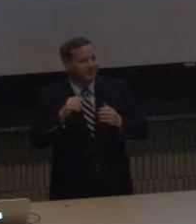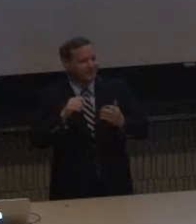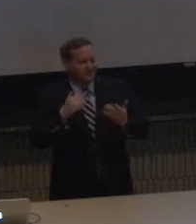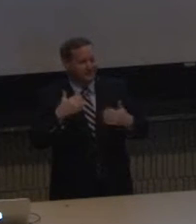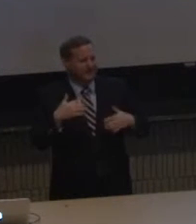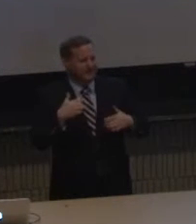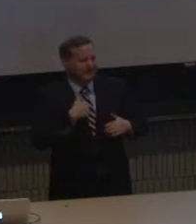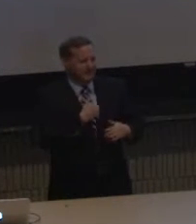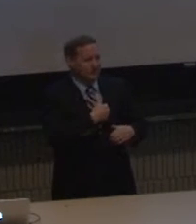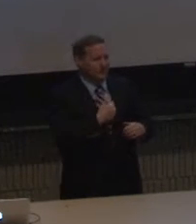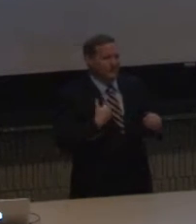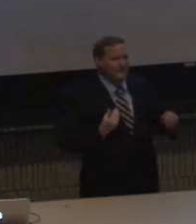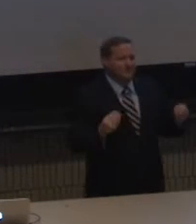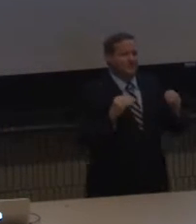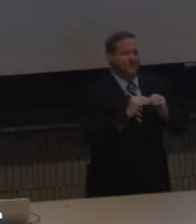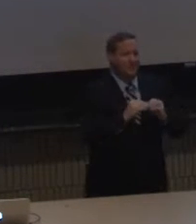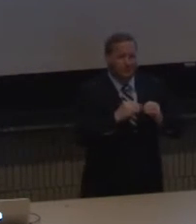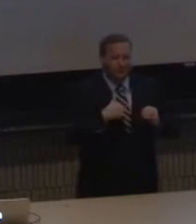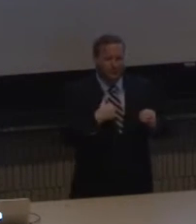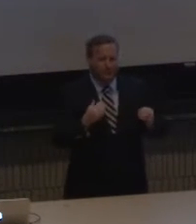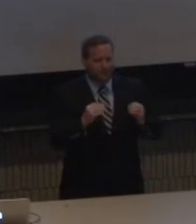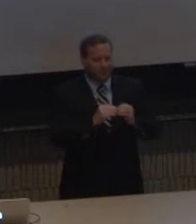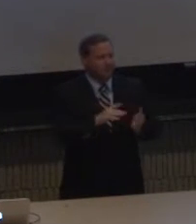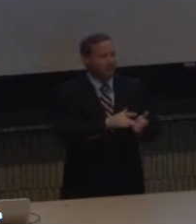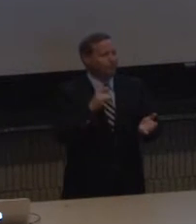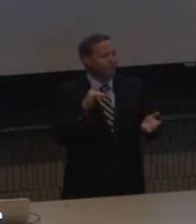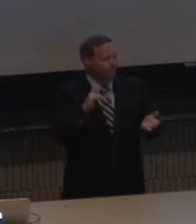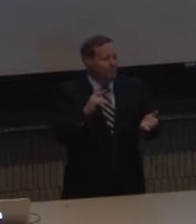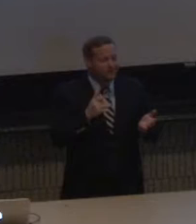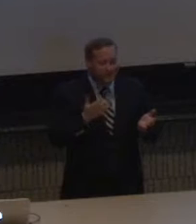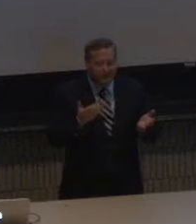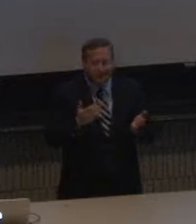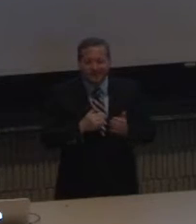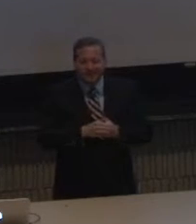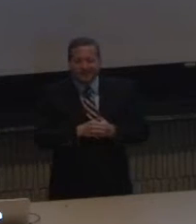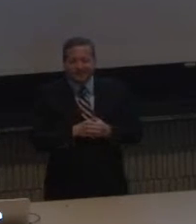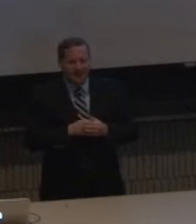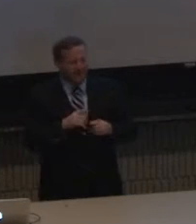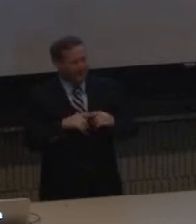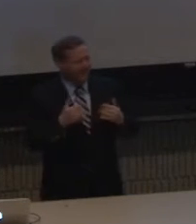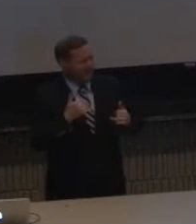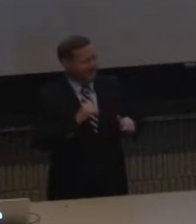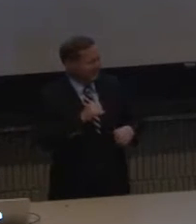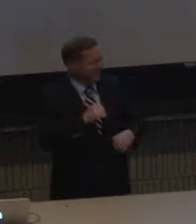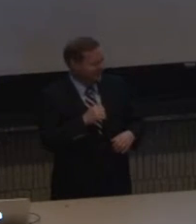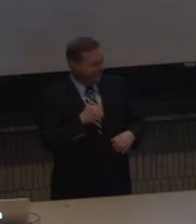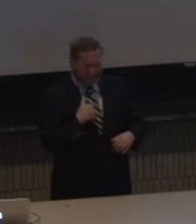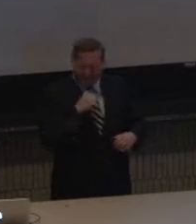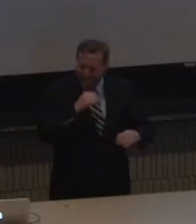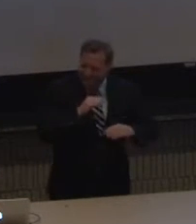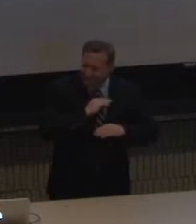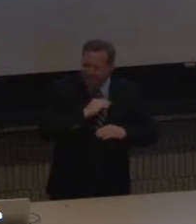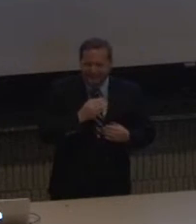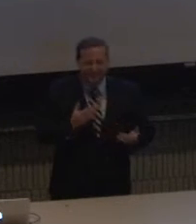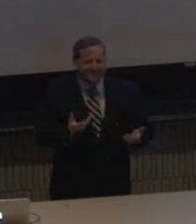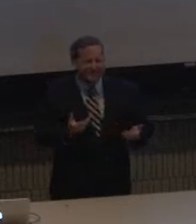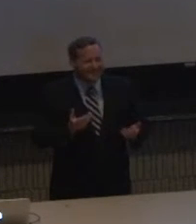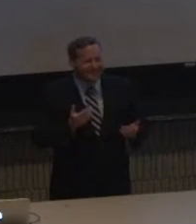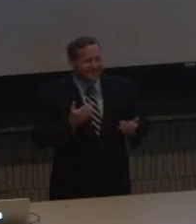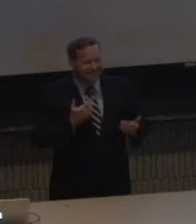actually, in comparison to much of the world, deaf people here have much more privilege in the United States. But